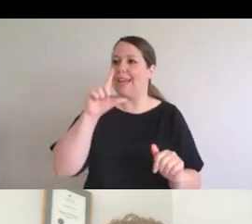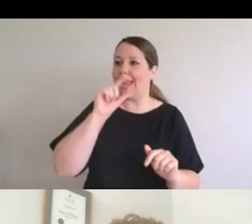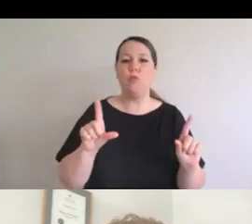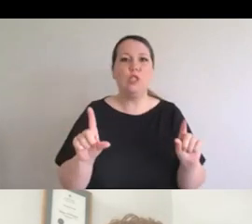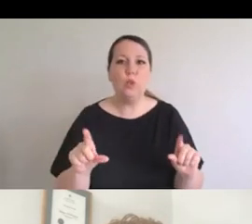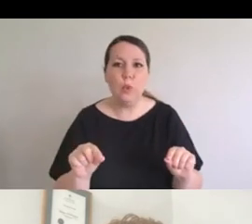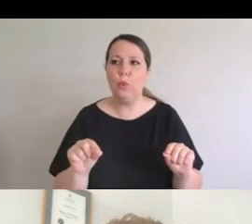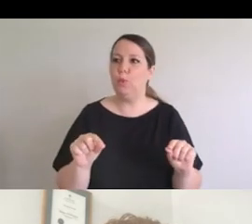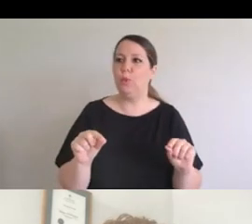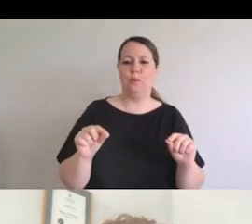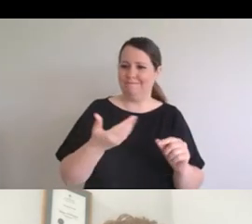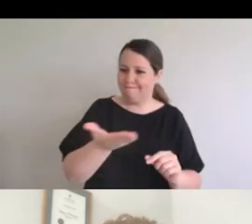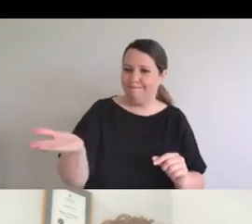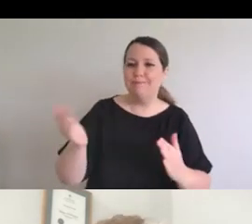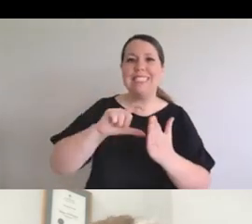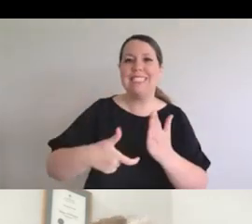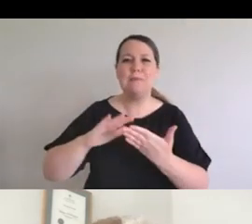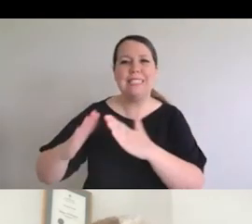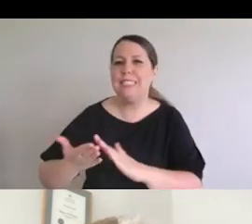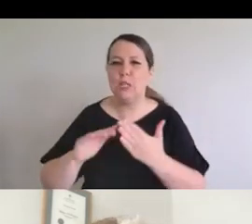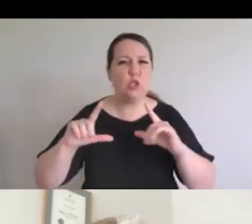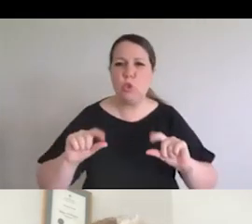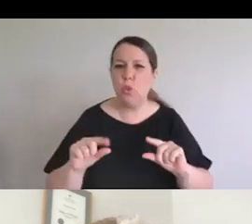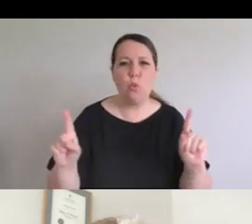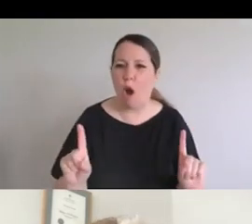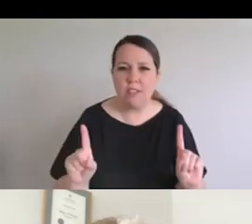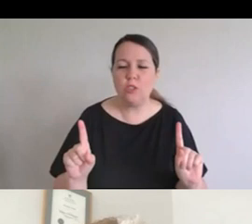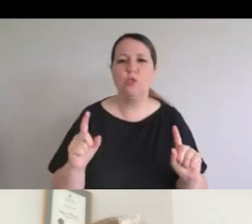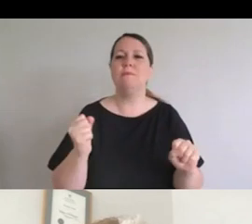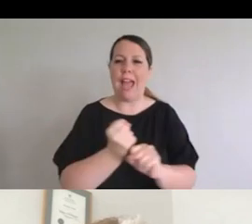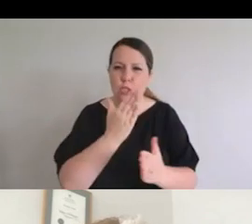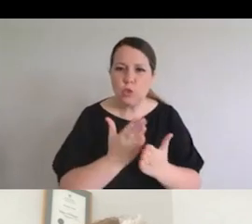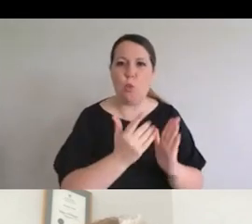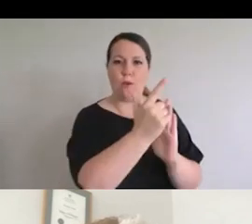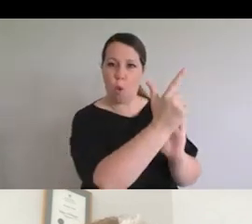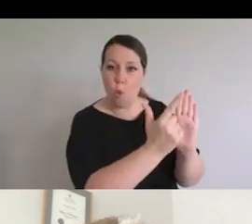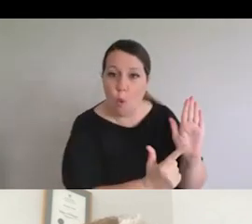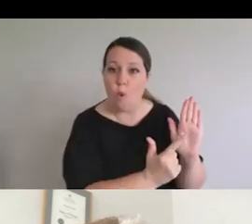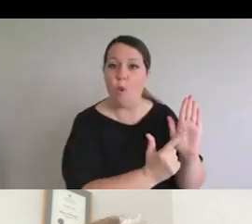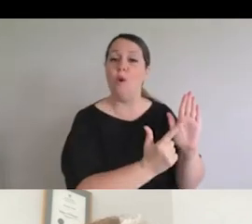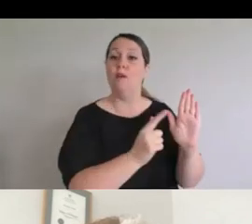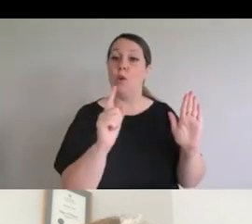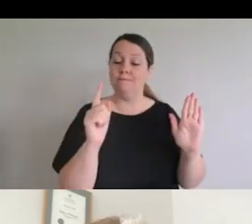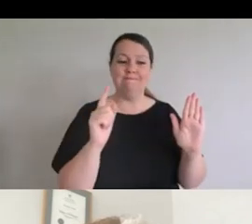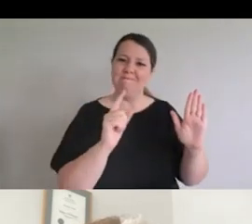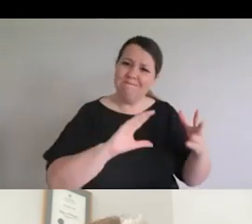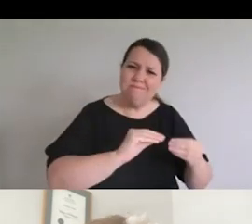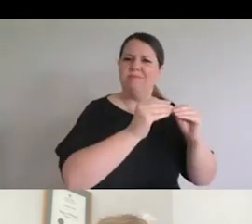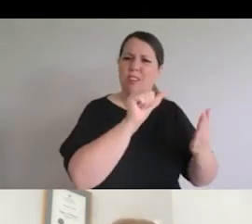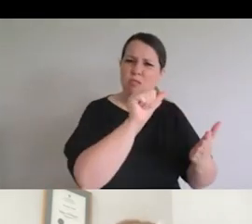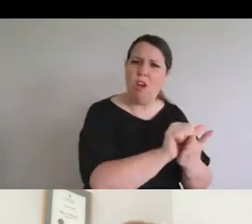community to create the legislation and to create the New Zealand that we want.